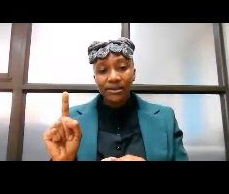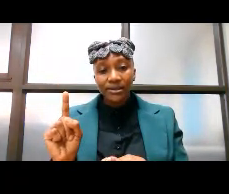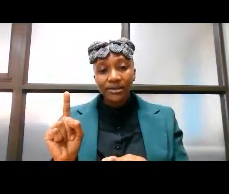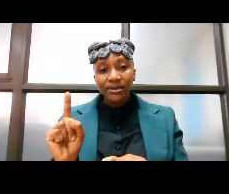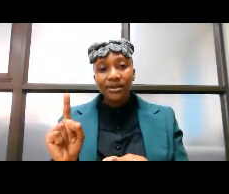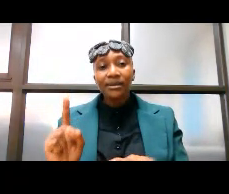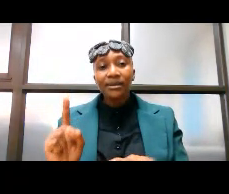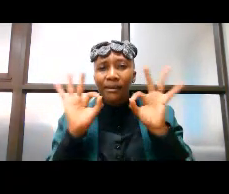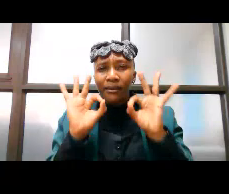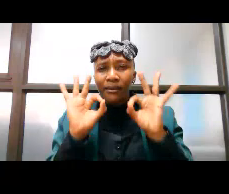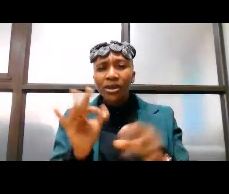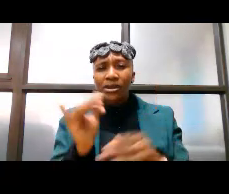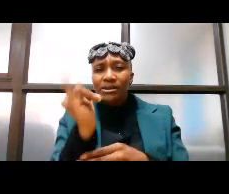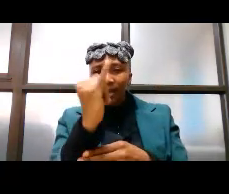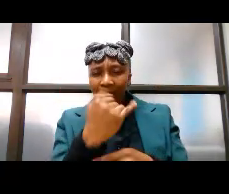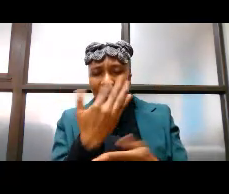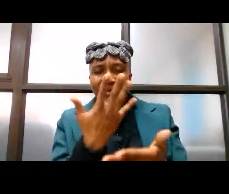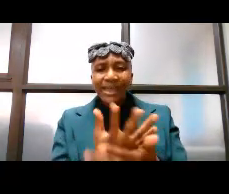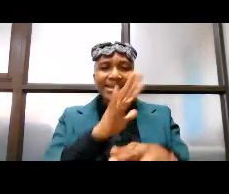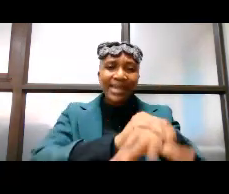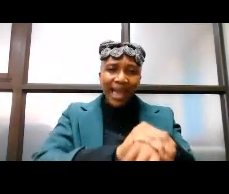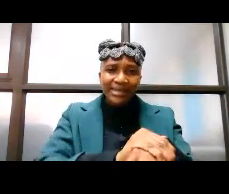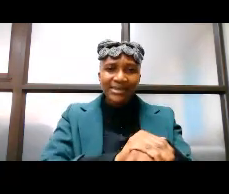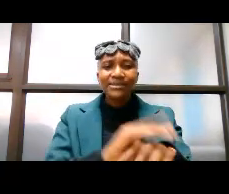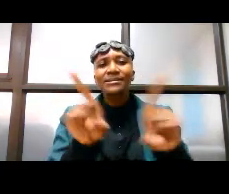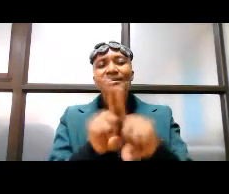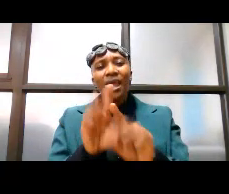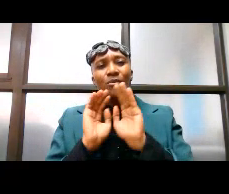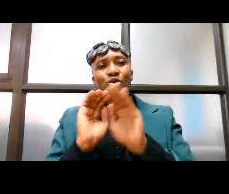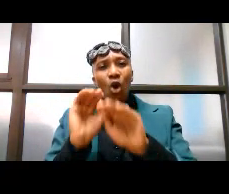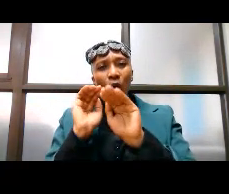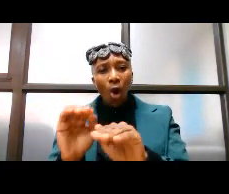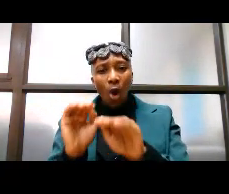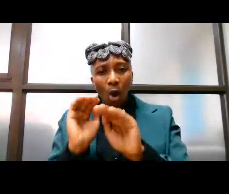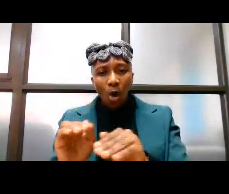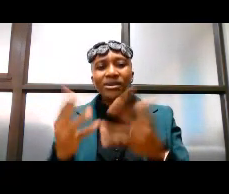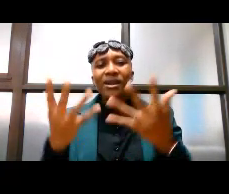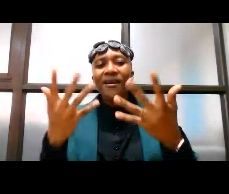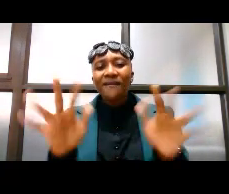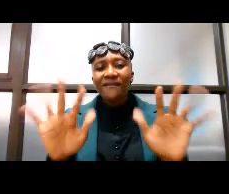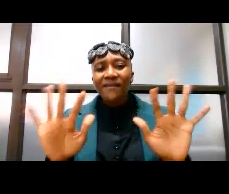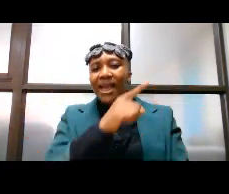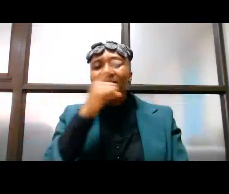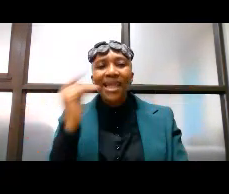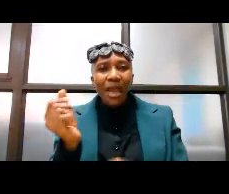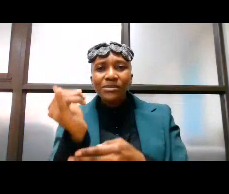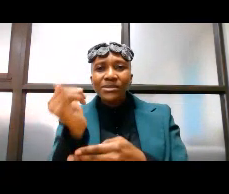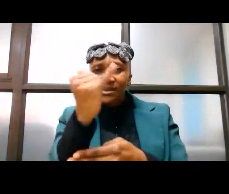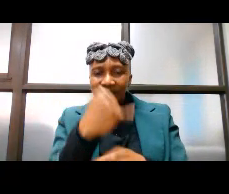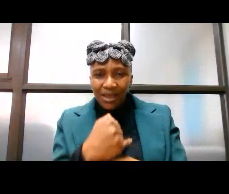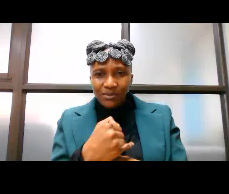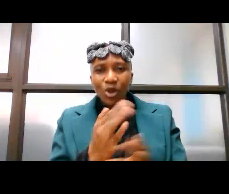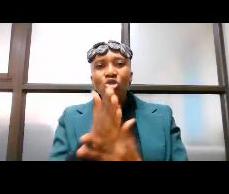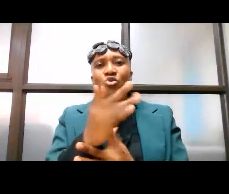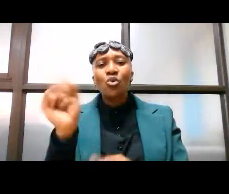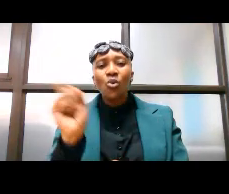shapes that they can touch, and they are taught the names of these shapes through the means of